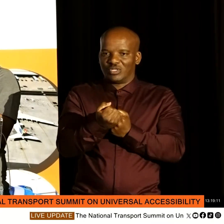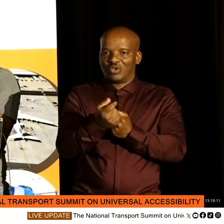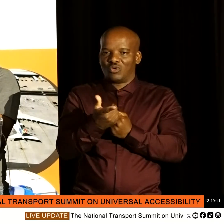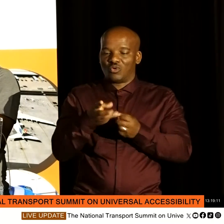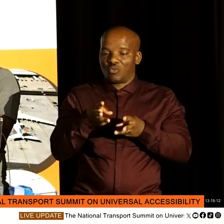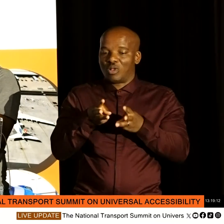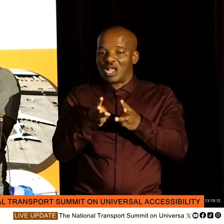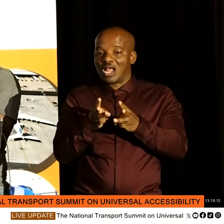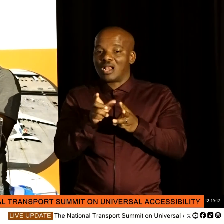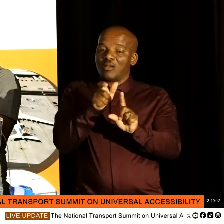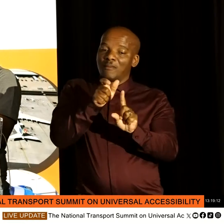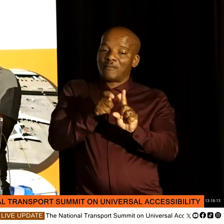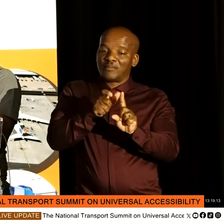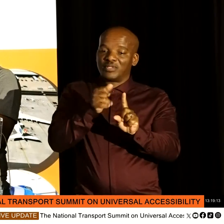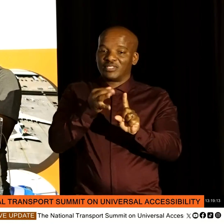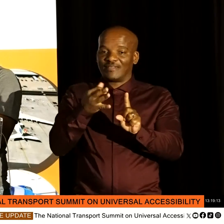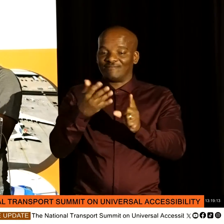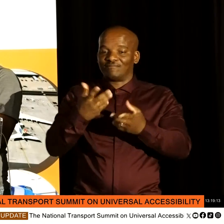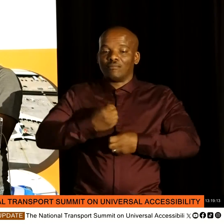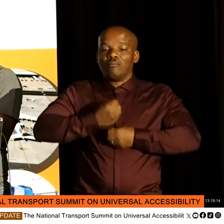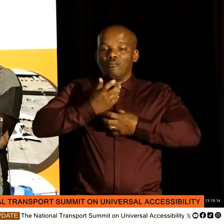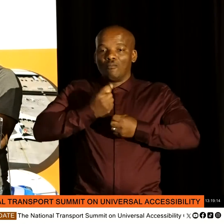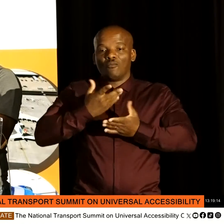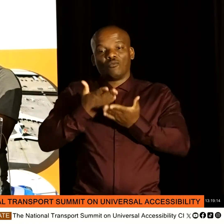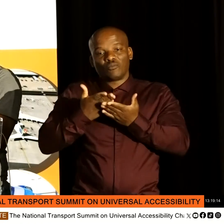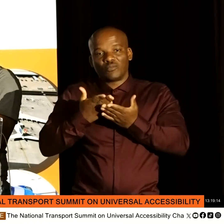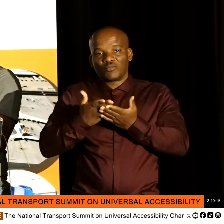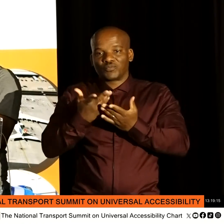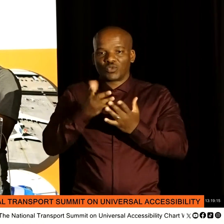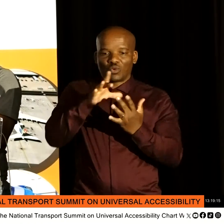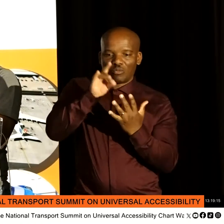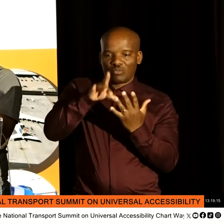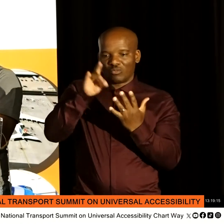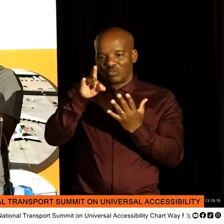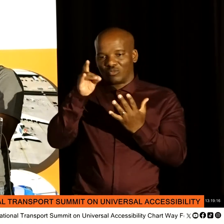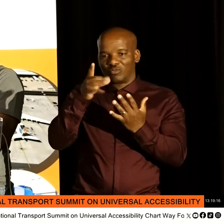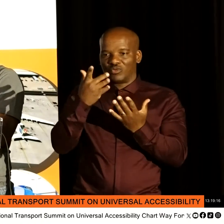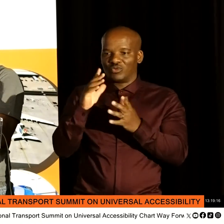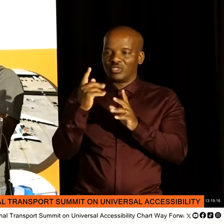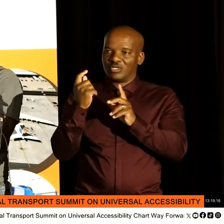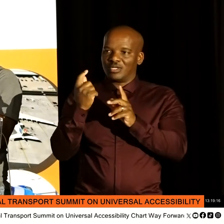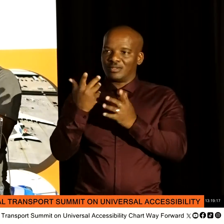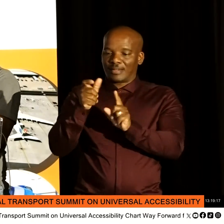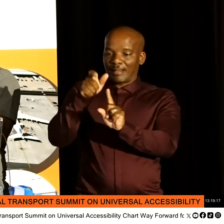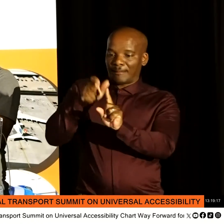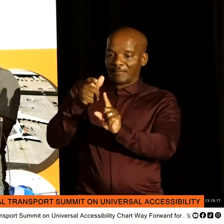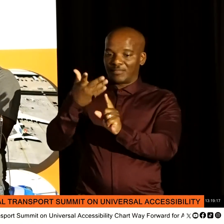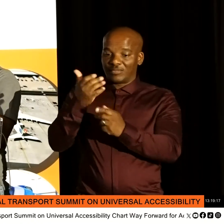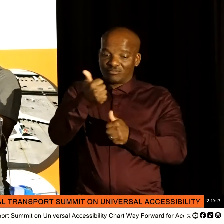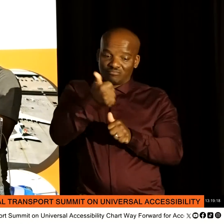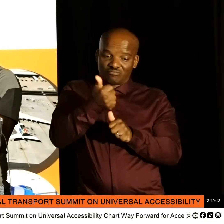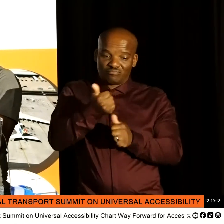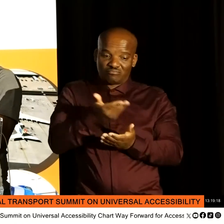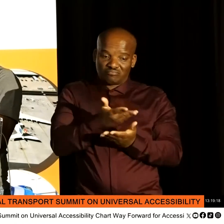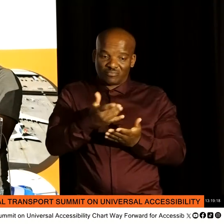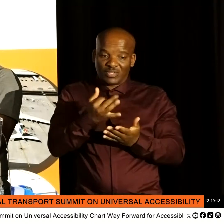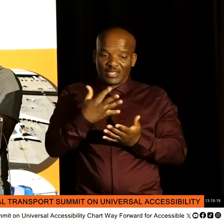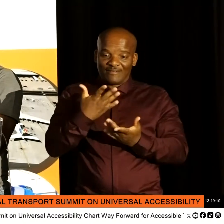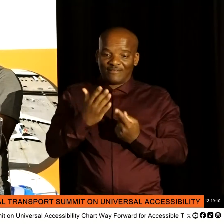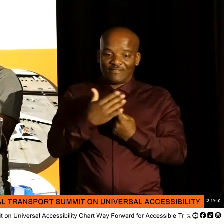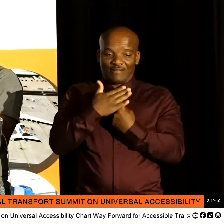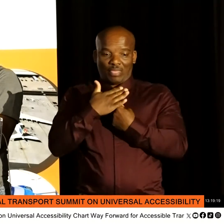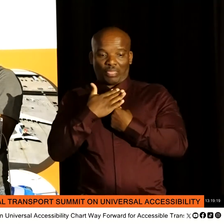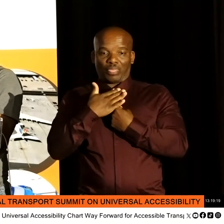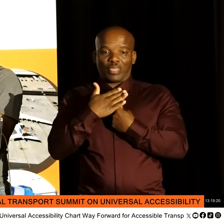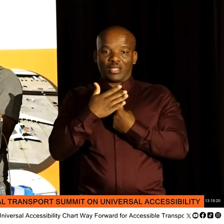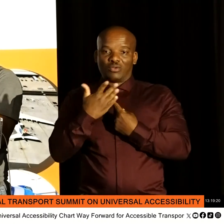to orientate themselves to a new routine, identifying trained personnel that can assist when a person can become overwhelmed,